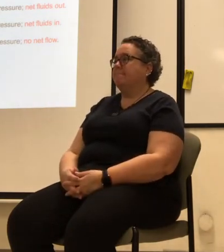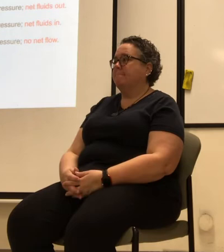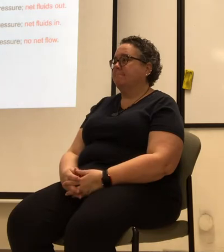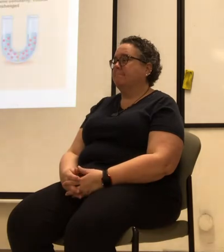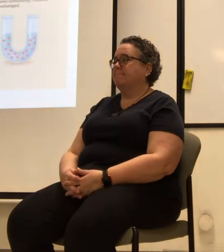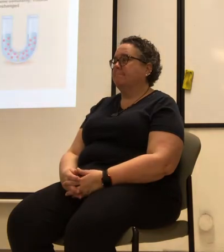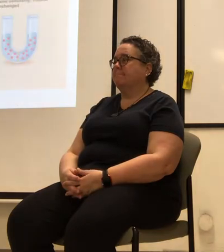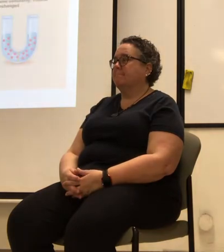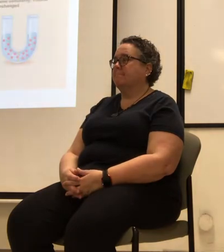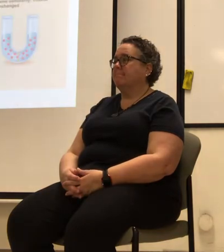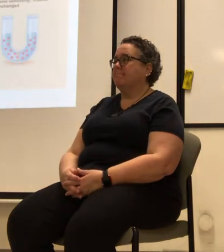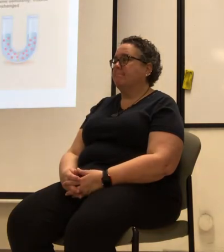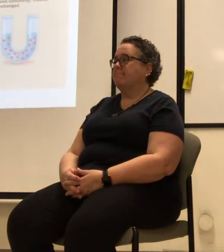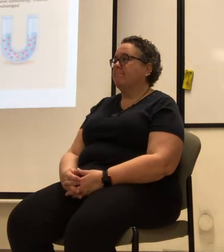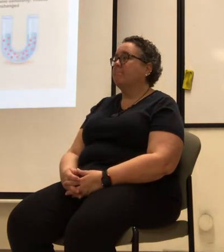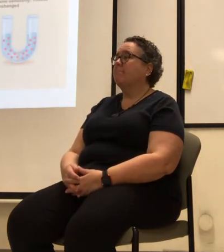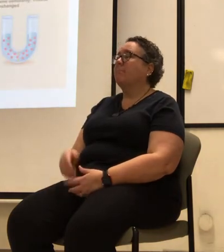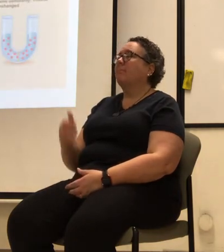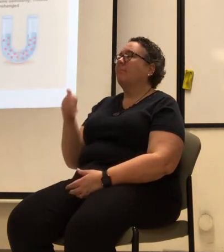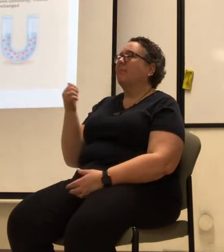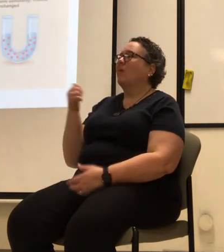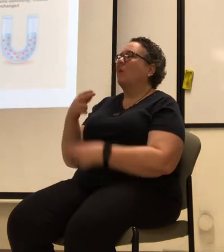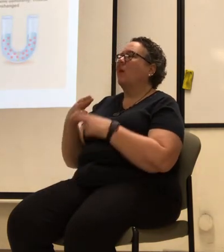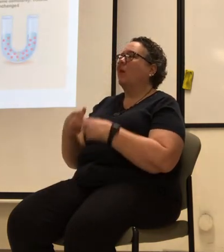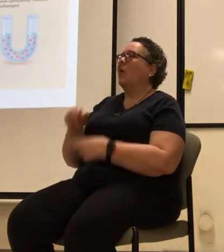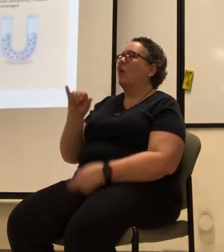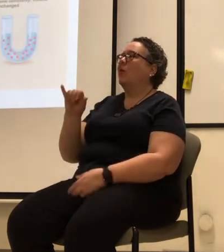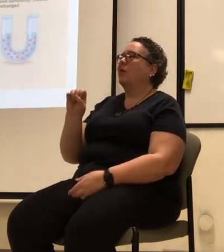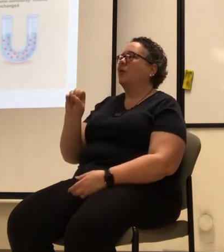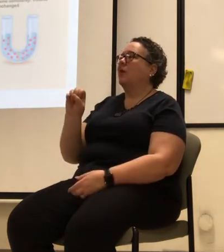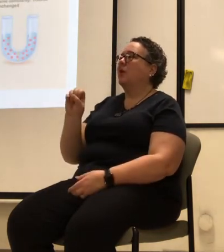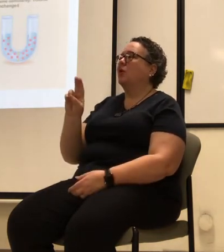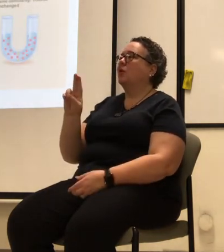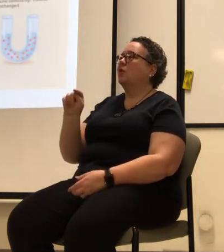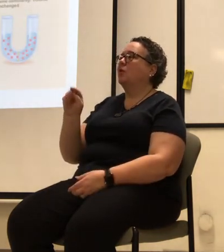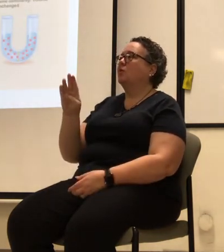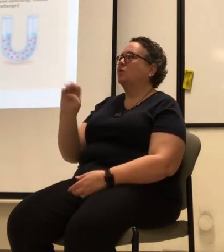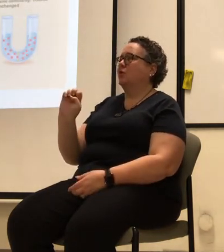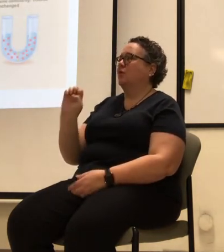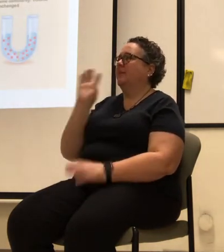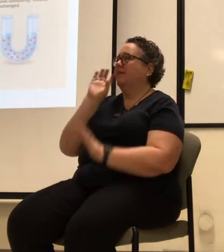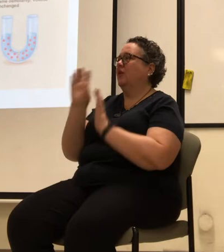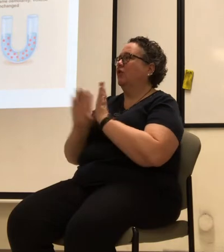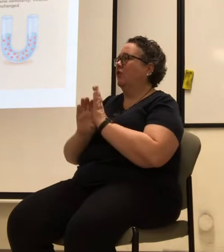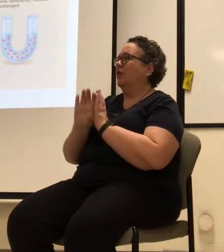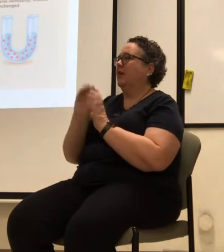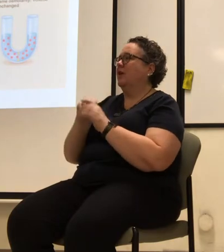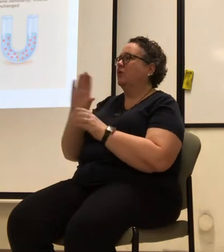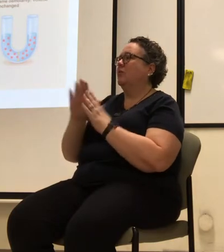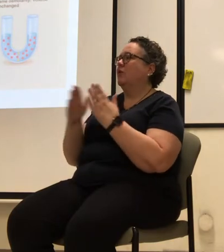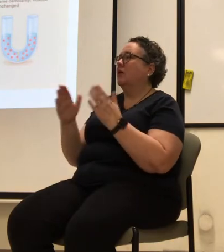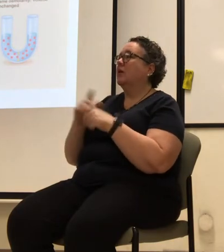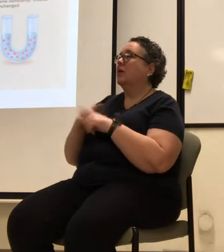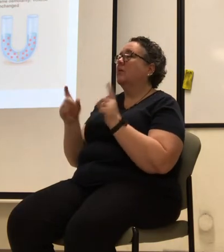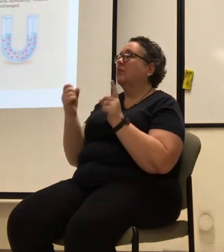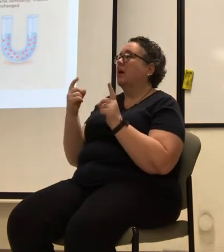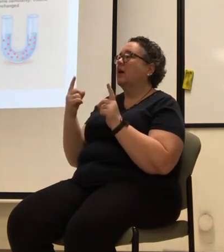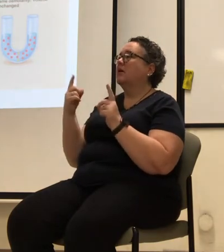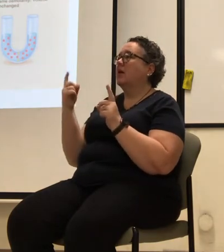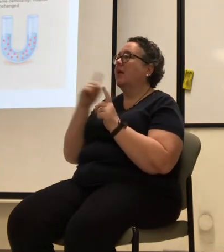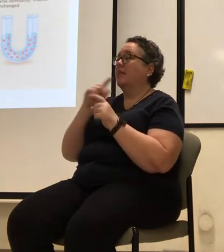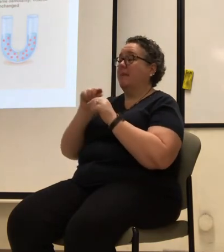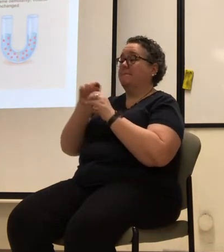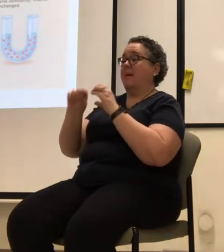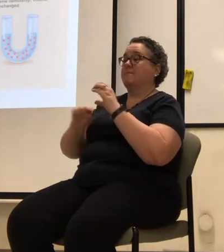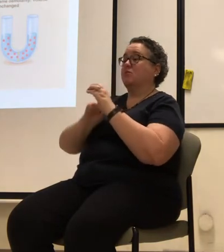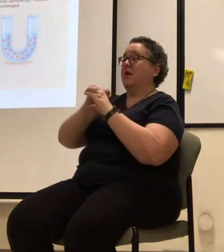Here's a what I call the YouTube figure in your book, where the permeable membrane